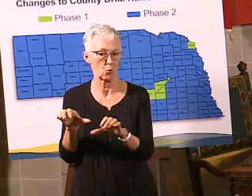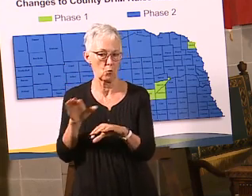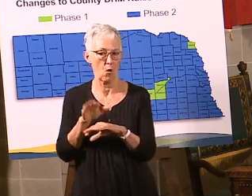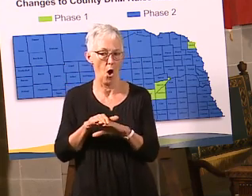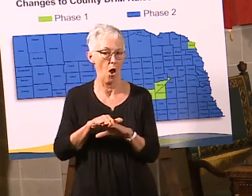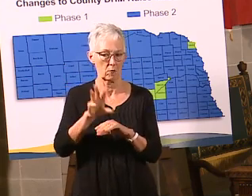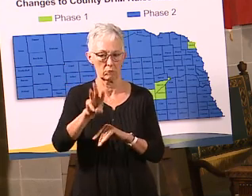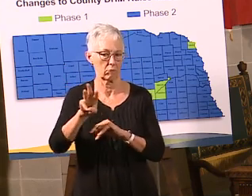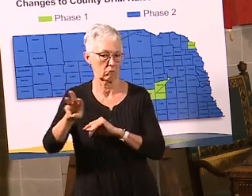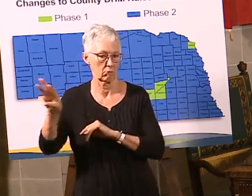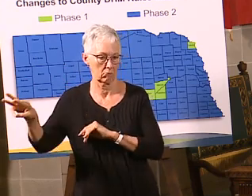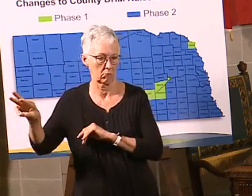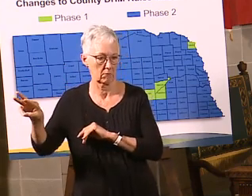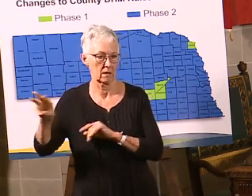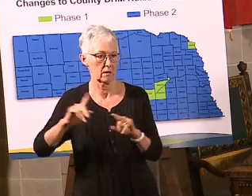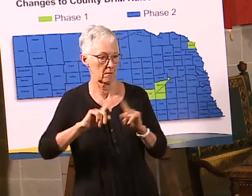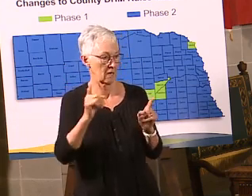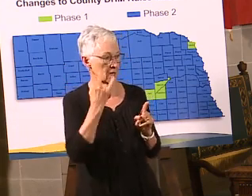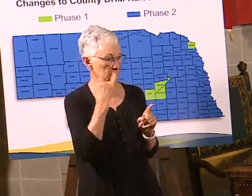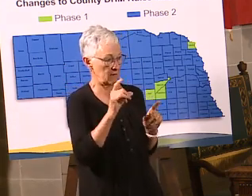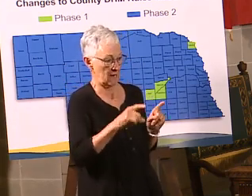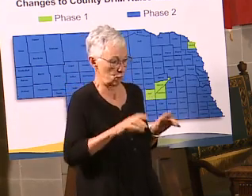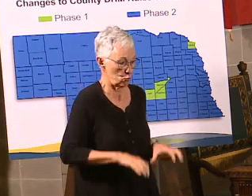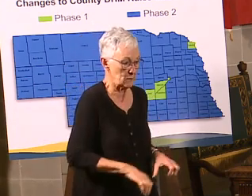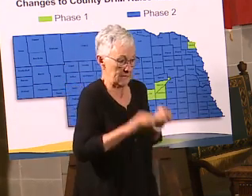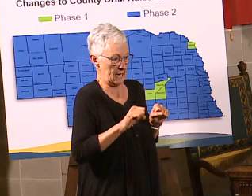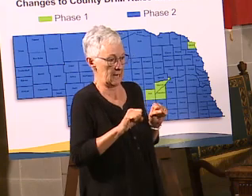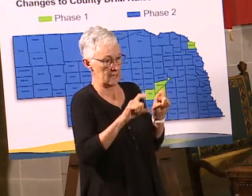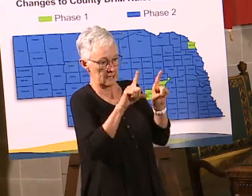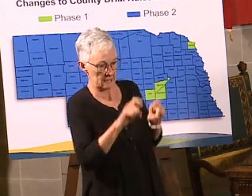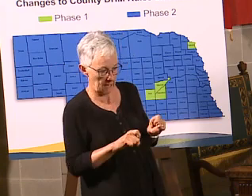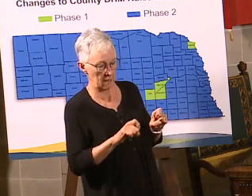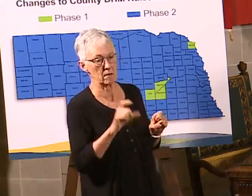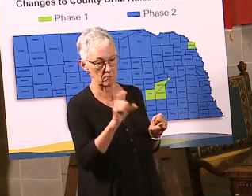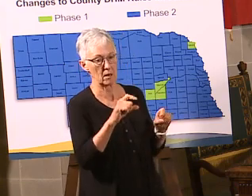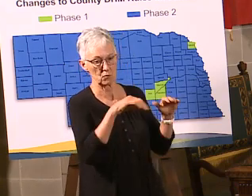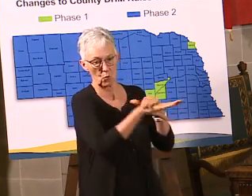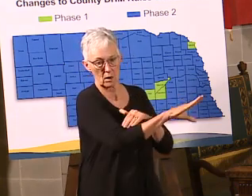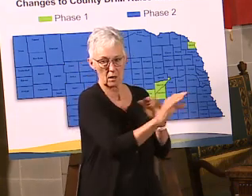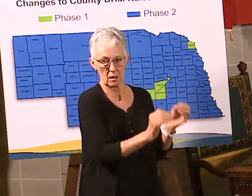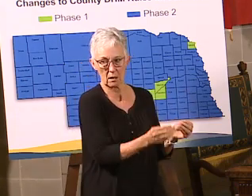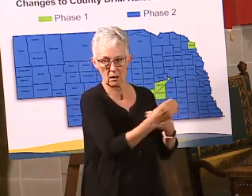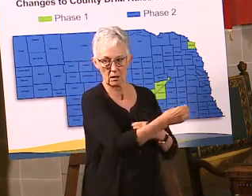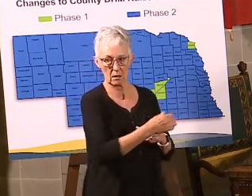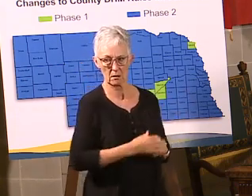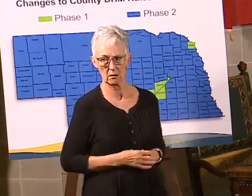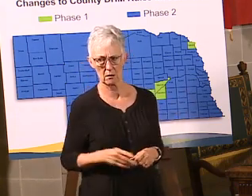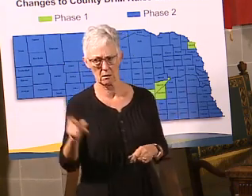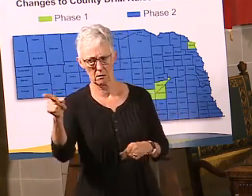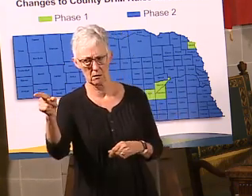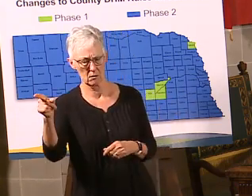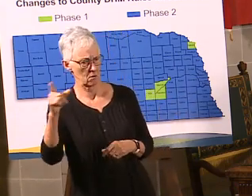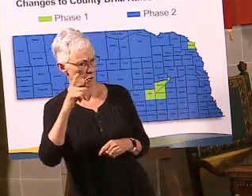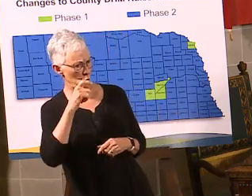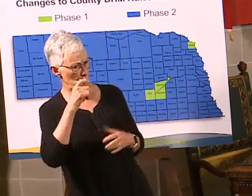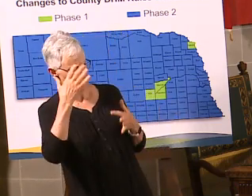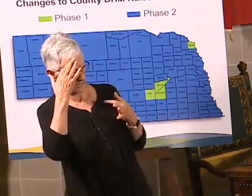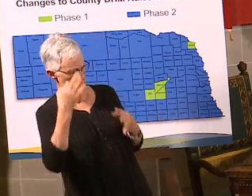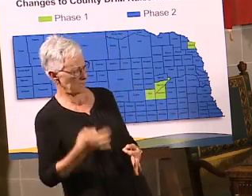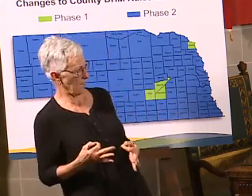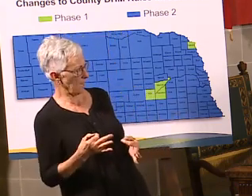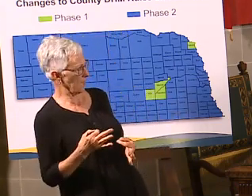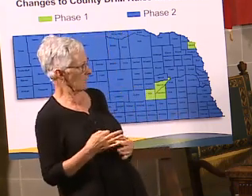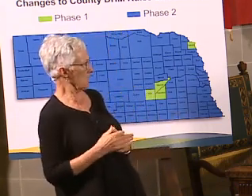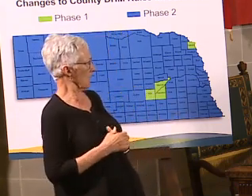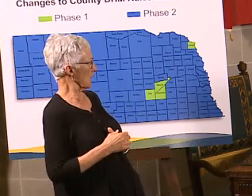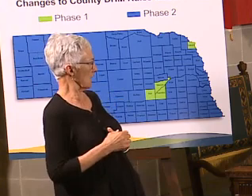person that will need to come to the office. Who makes the decision that offices in Lancaster County open? That's made